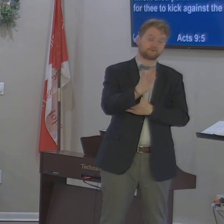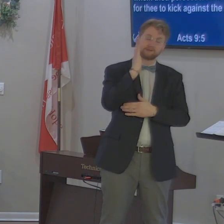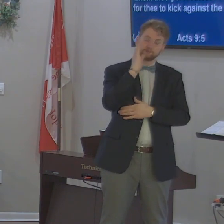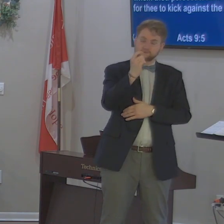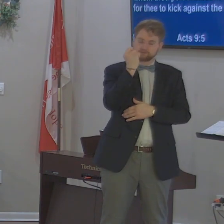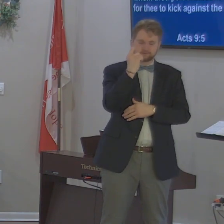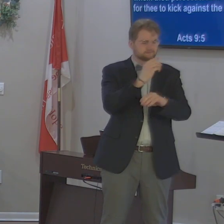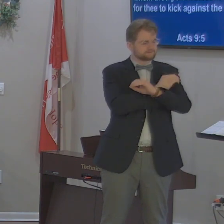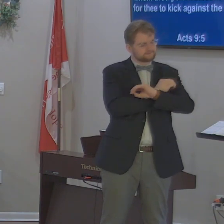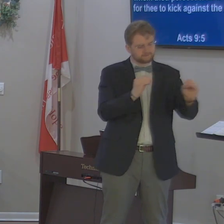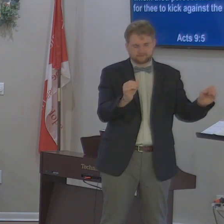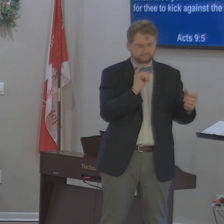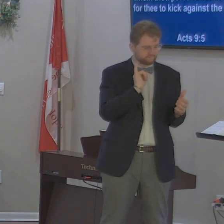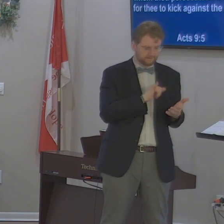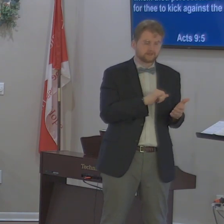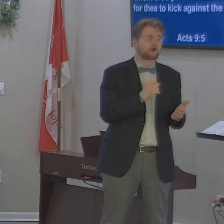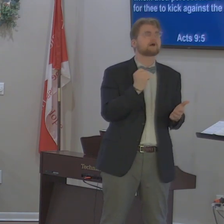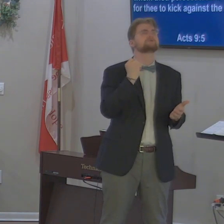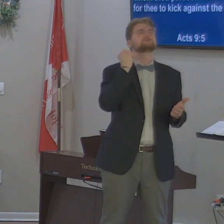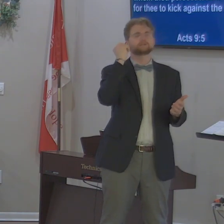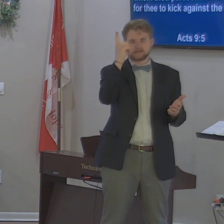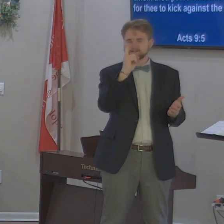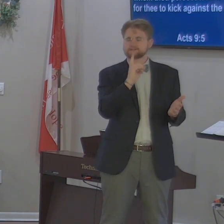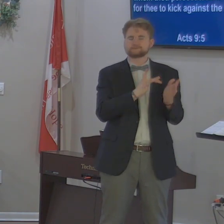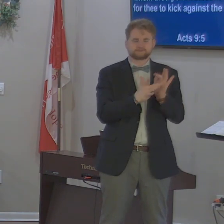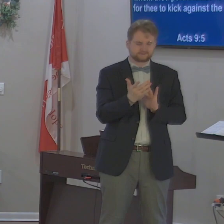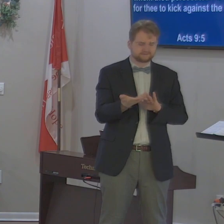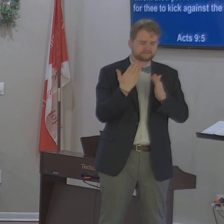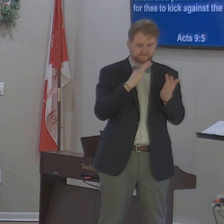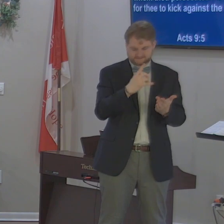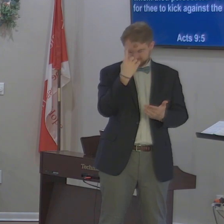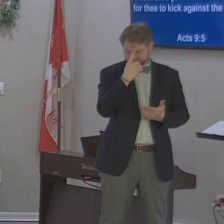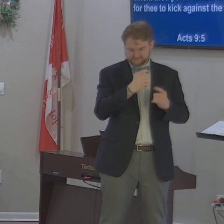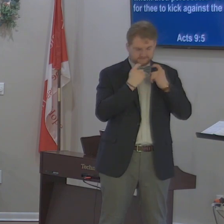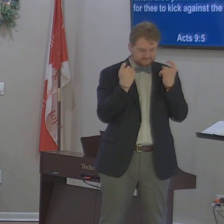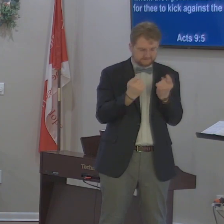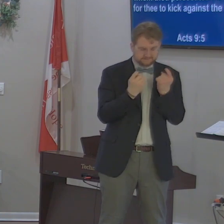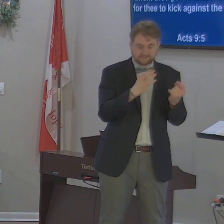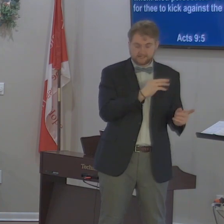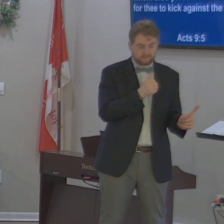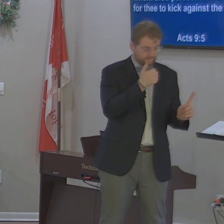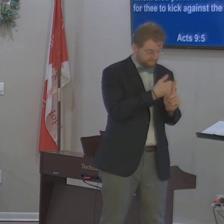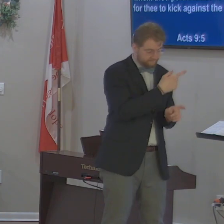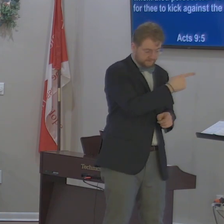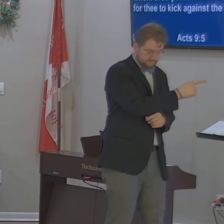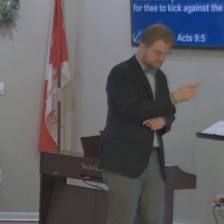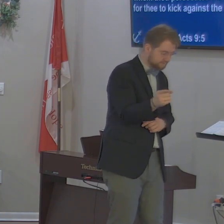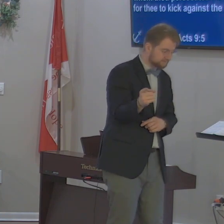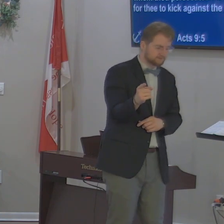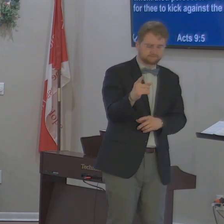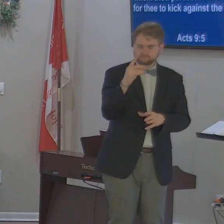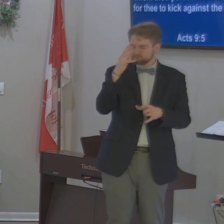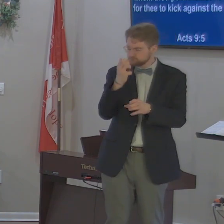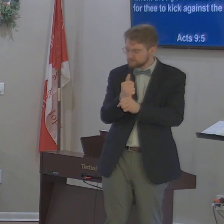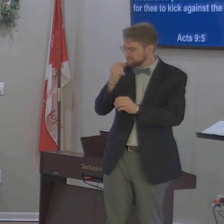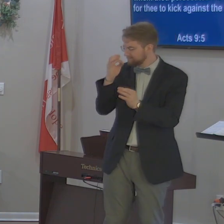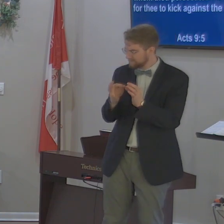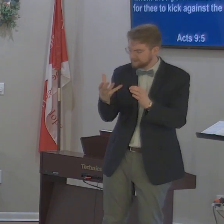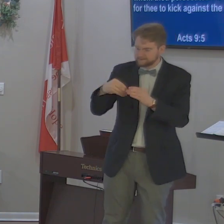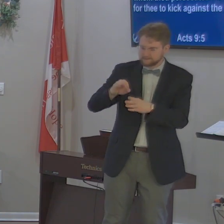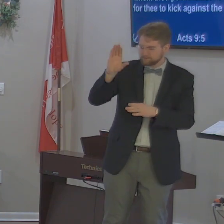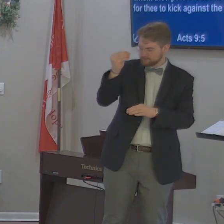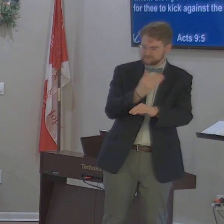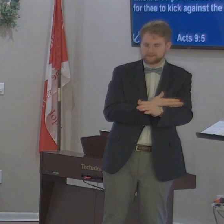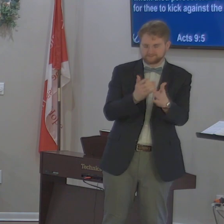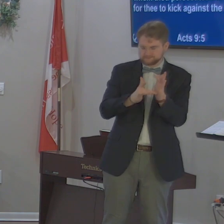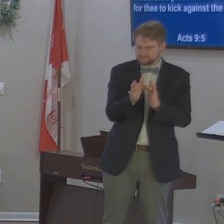none of that. It is understanding that Jesus died for their sin and they themselves putting a faith and trust in your Son, Jesus Christ. Lord, if they've never done